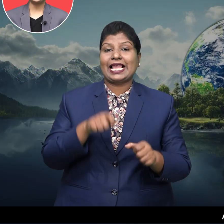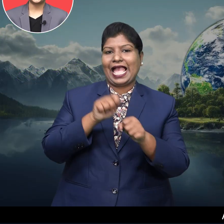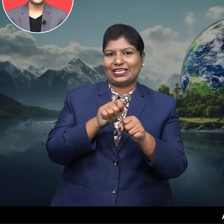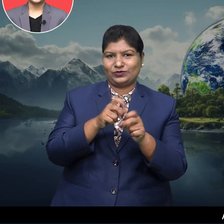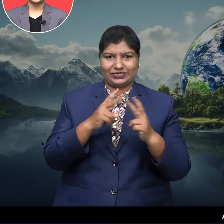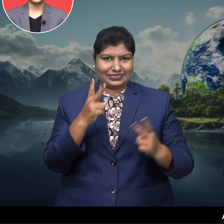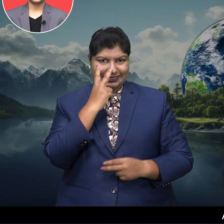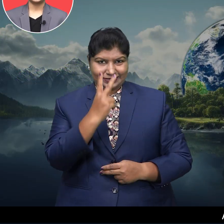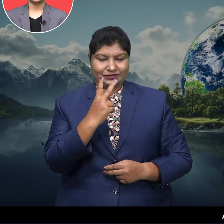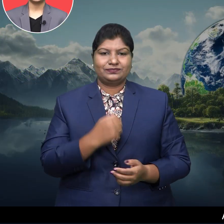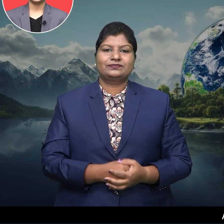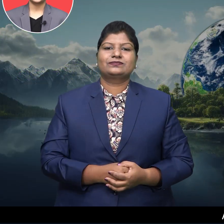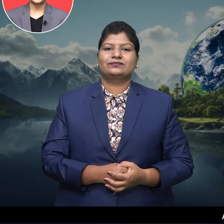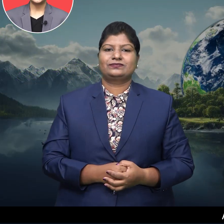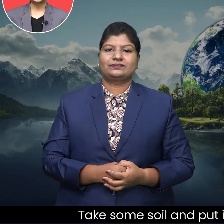Activity.